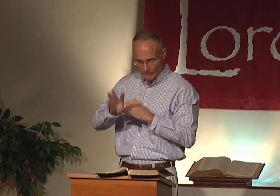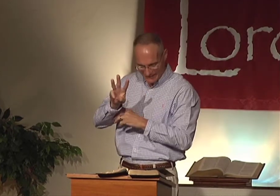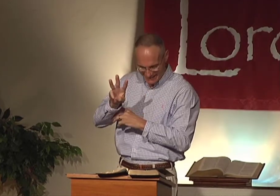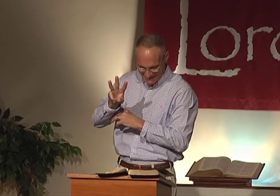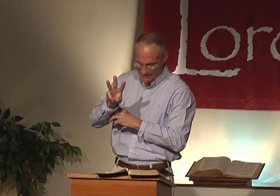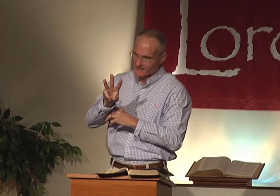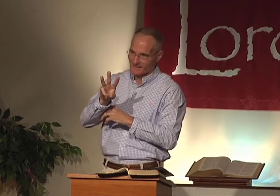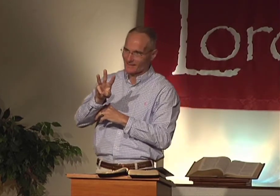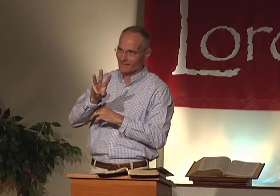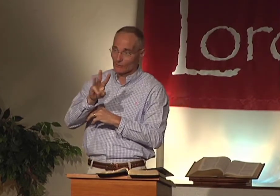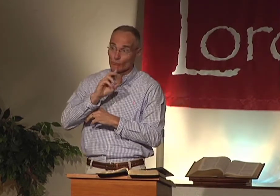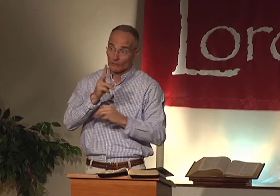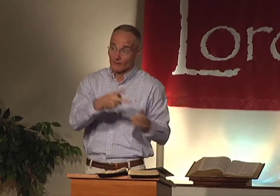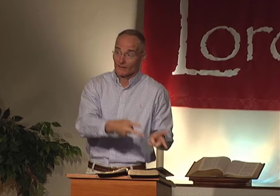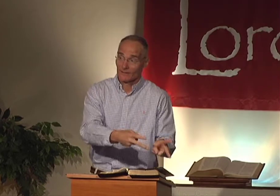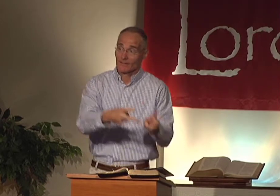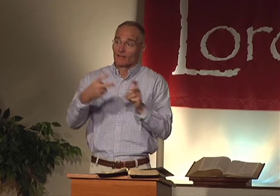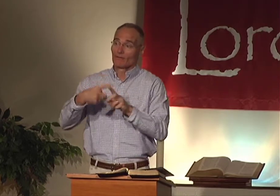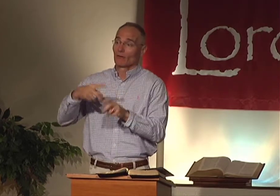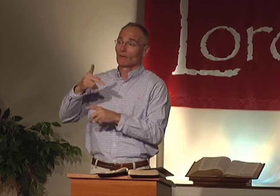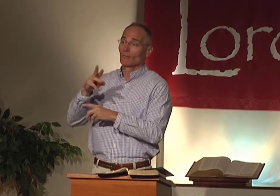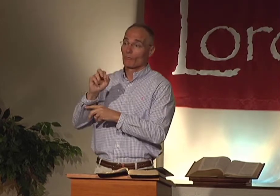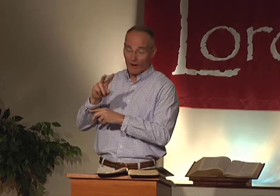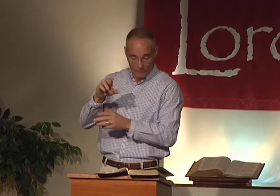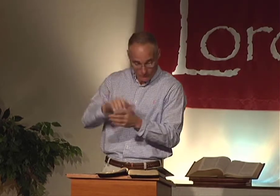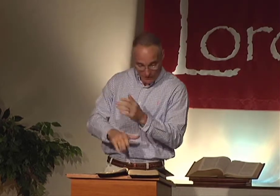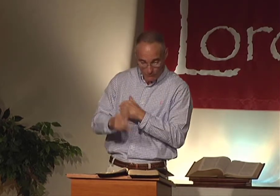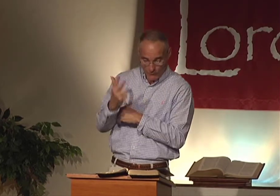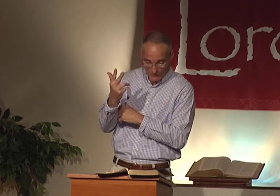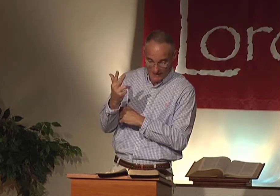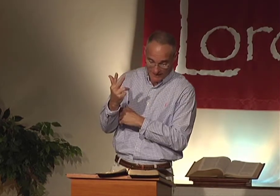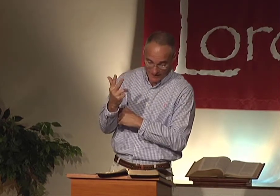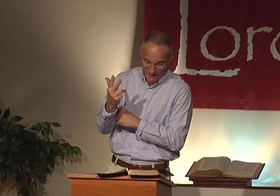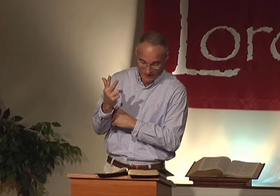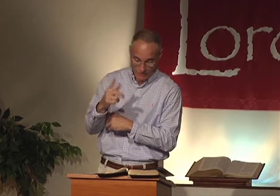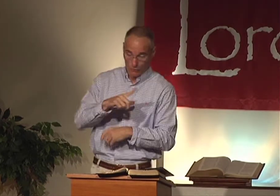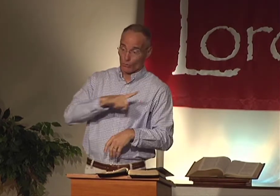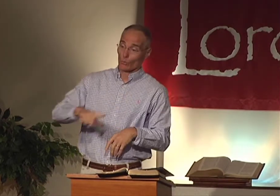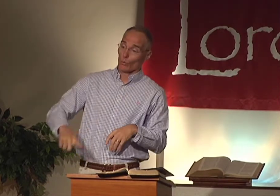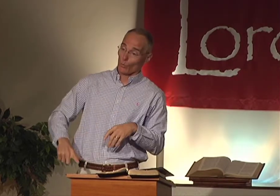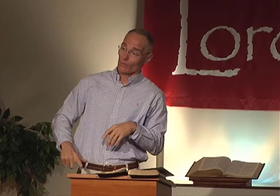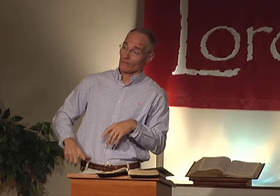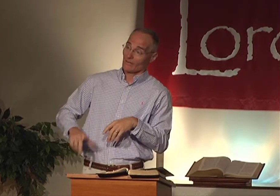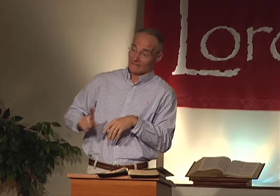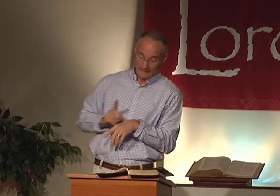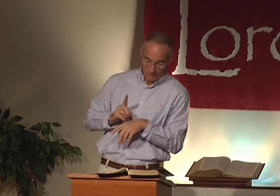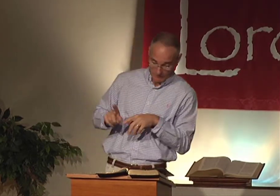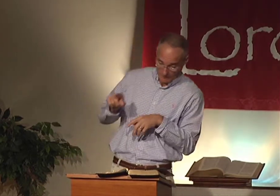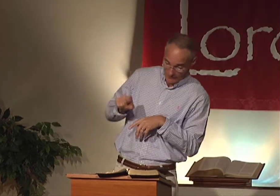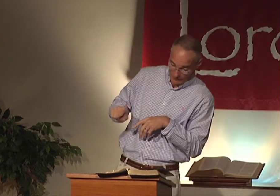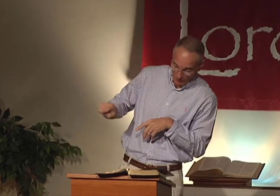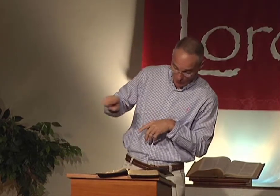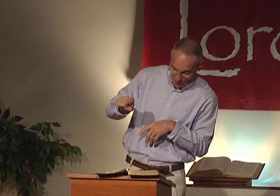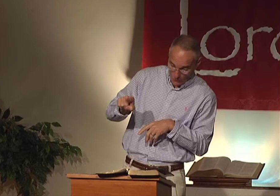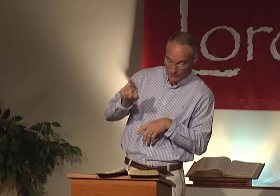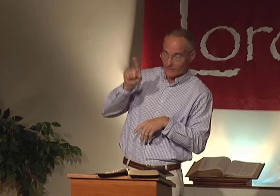Chapter 12, verse 6. Really, this was taken from Proverbs chapter 3. The Lord